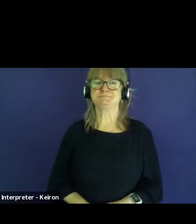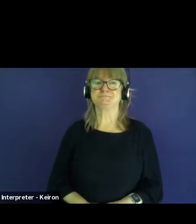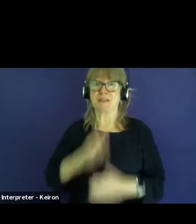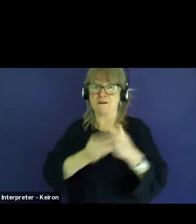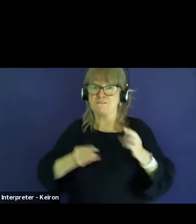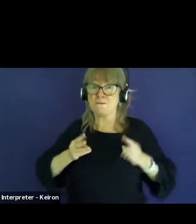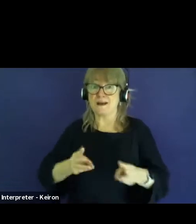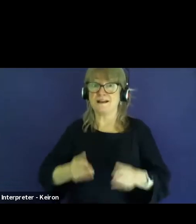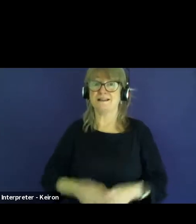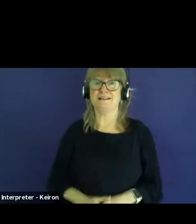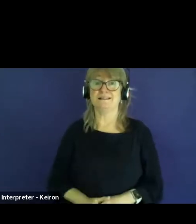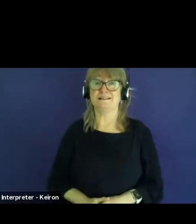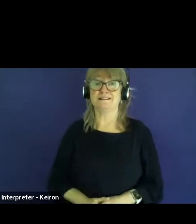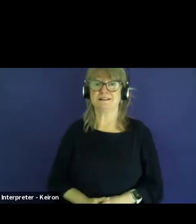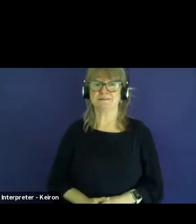halfway.